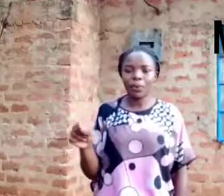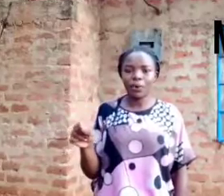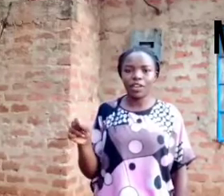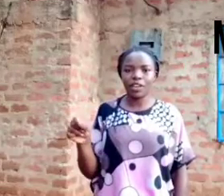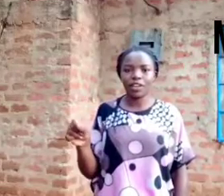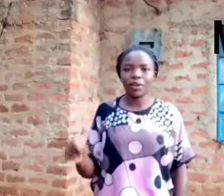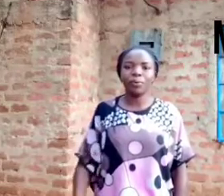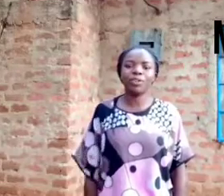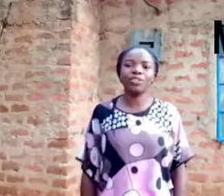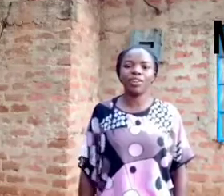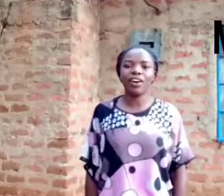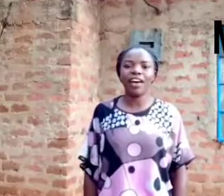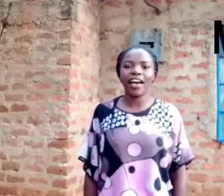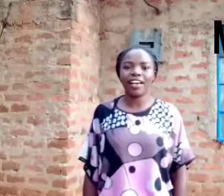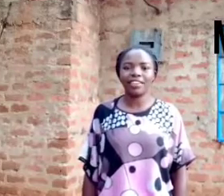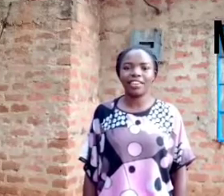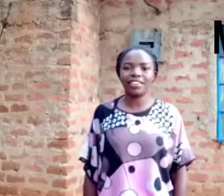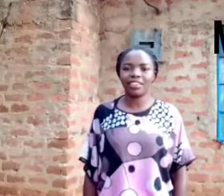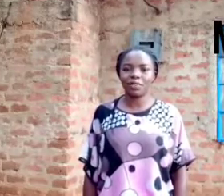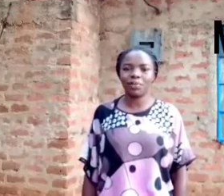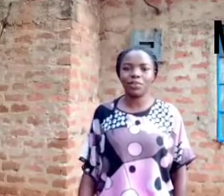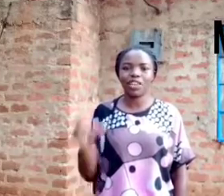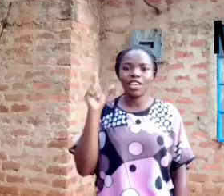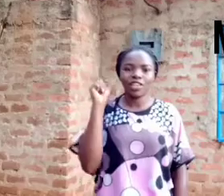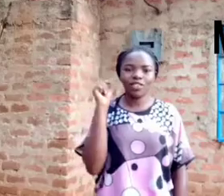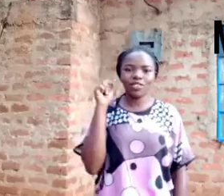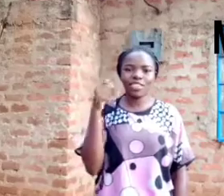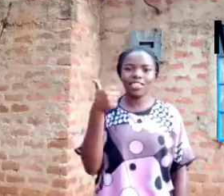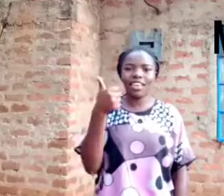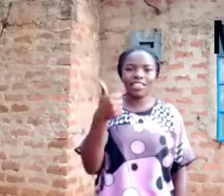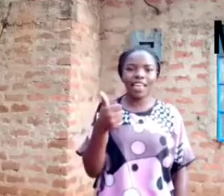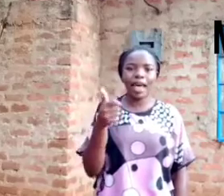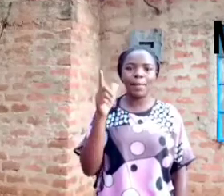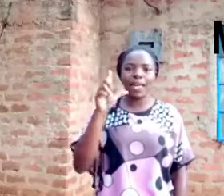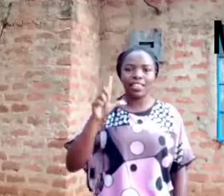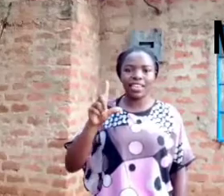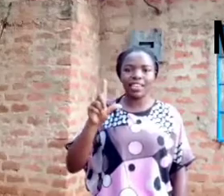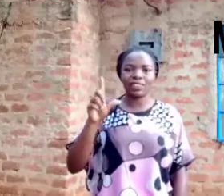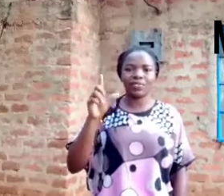Moon. We draw a crescent moon using the thumb and the index finger.